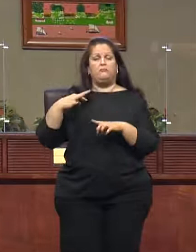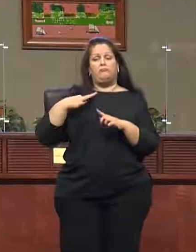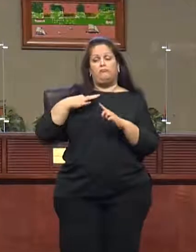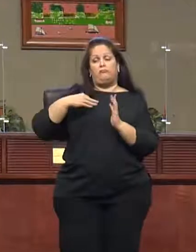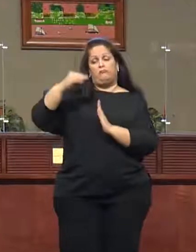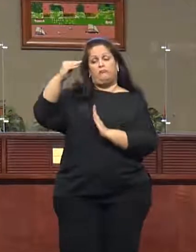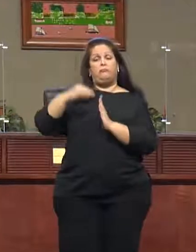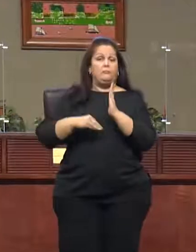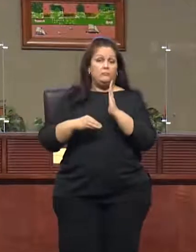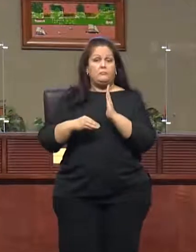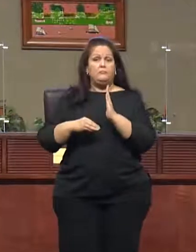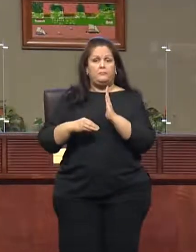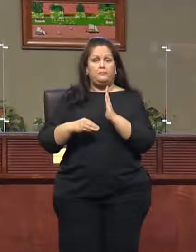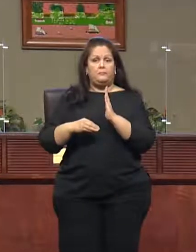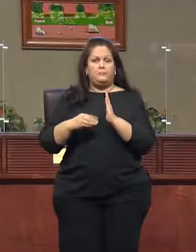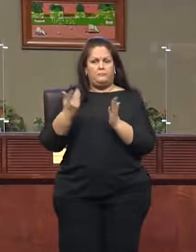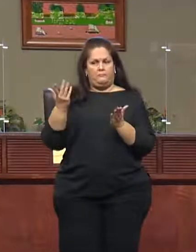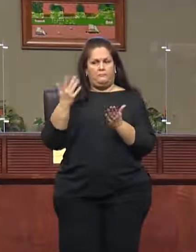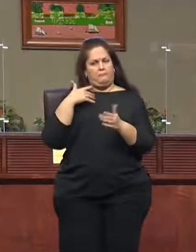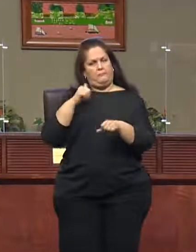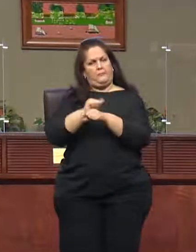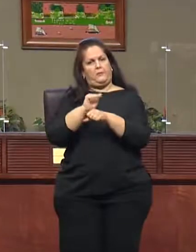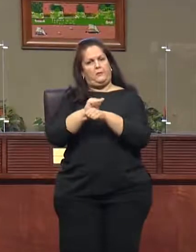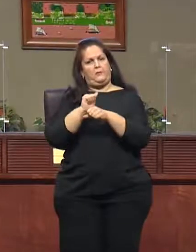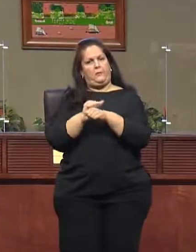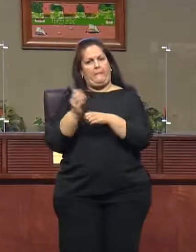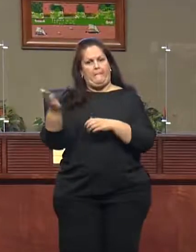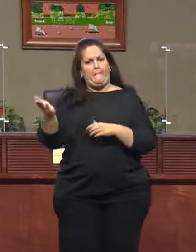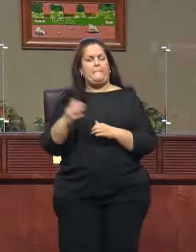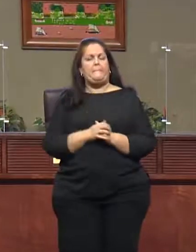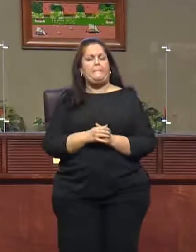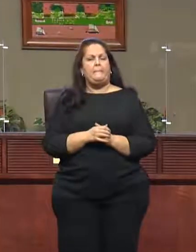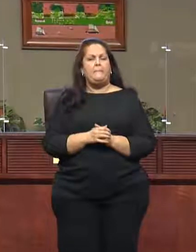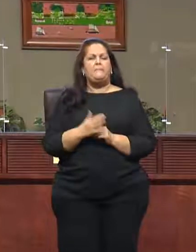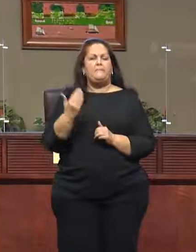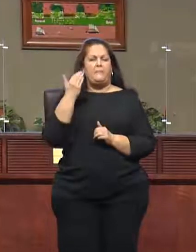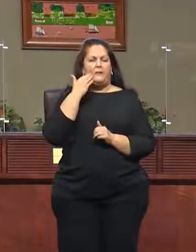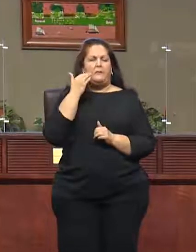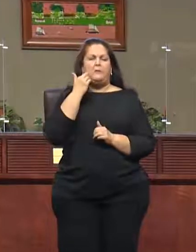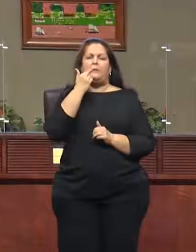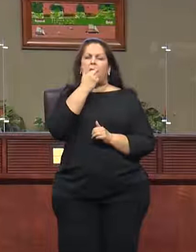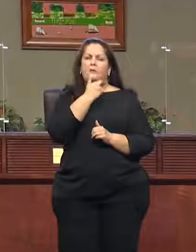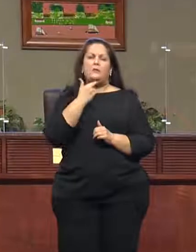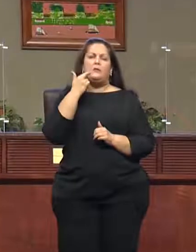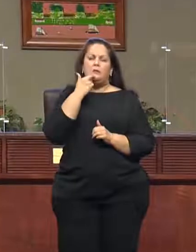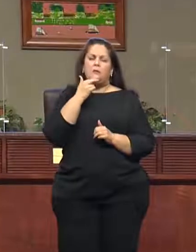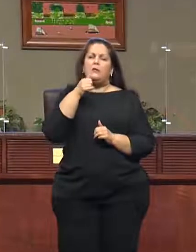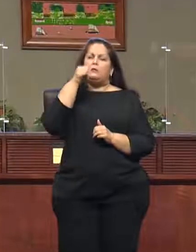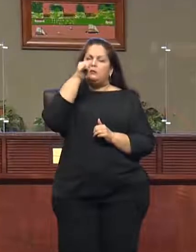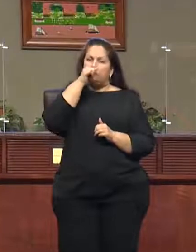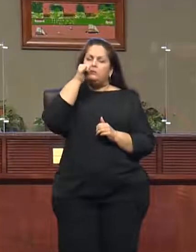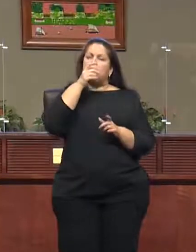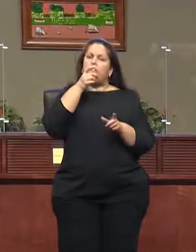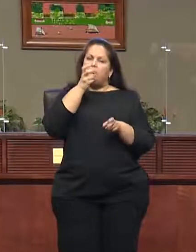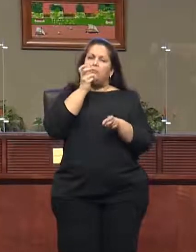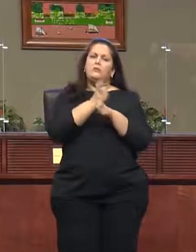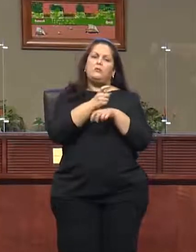apply for the jobs that they have. We know that our restaurants have been hit particularly hard as a result of the